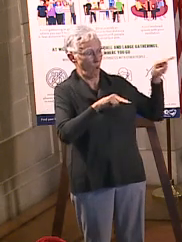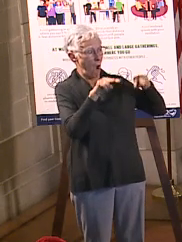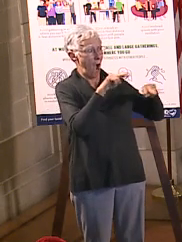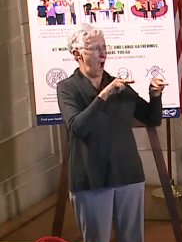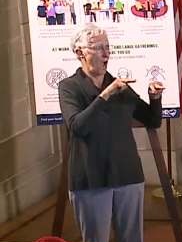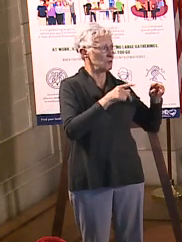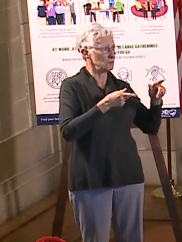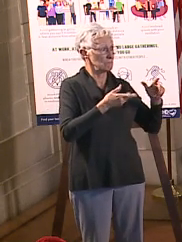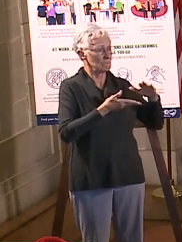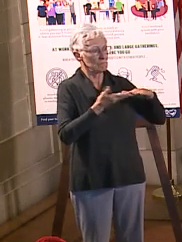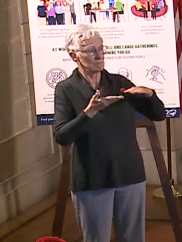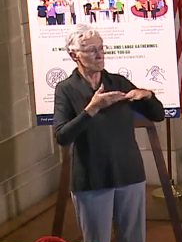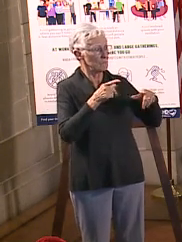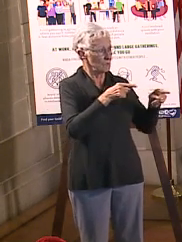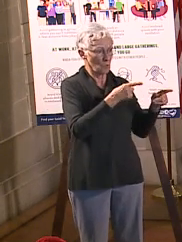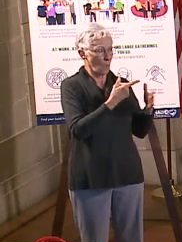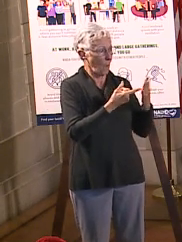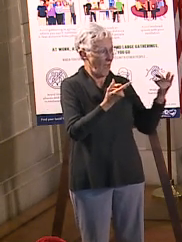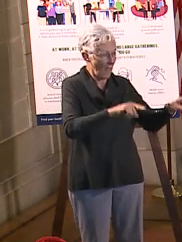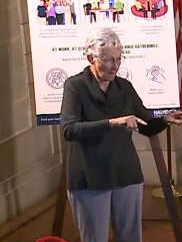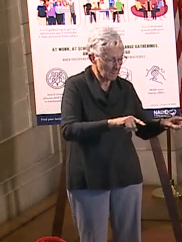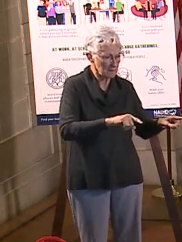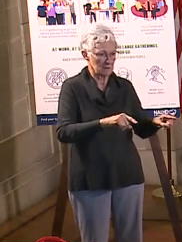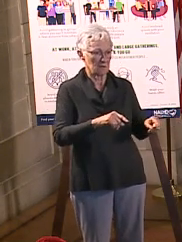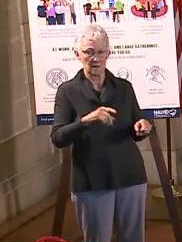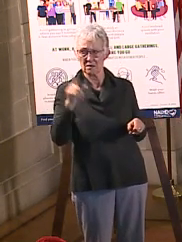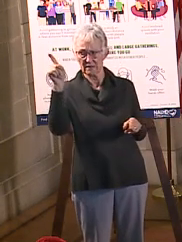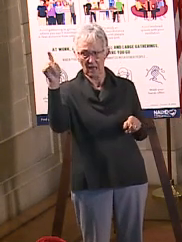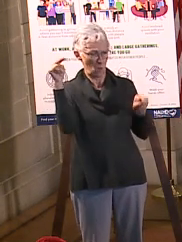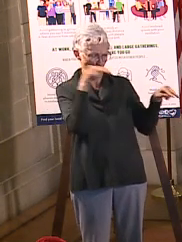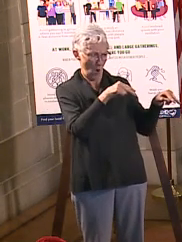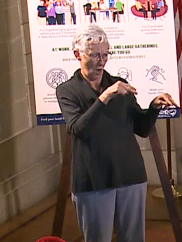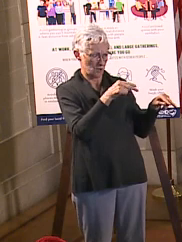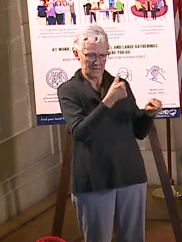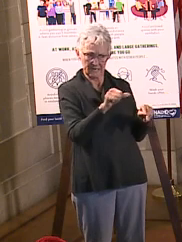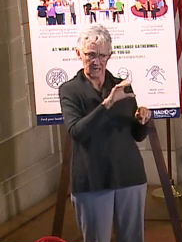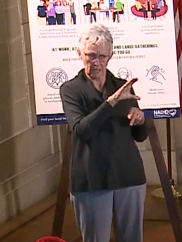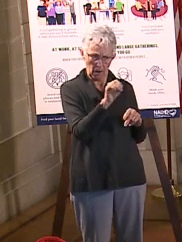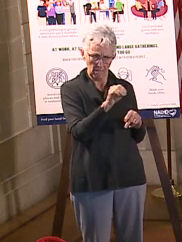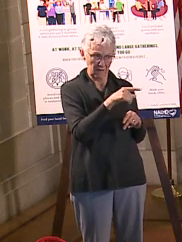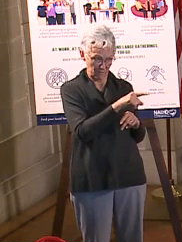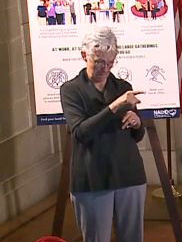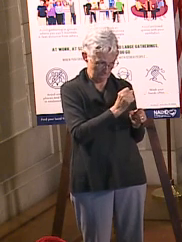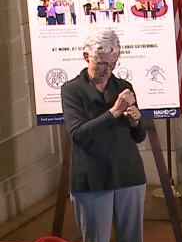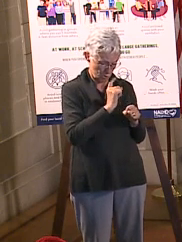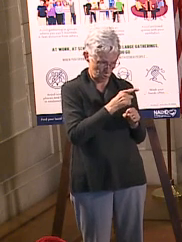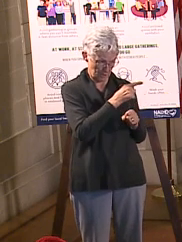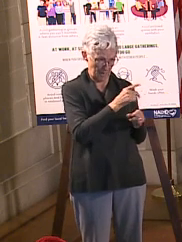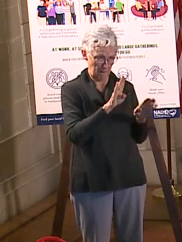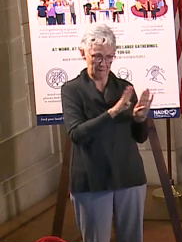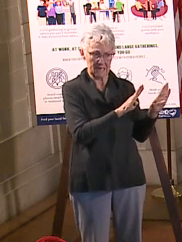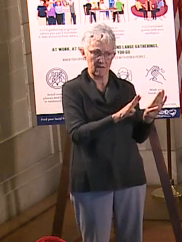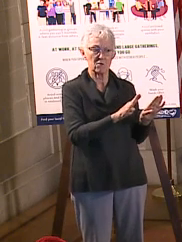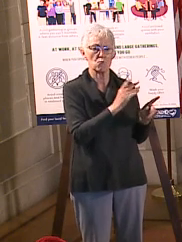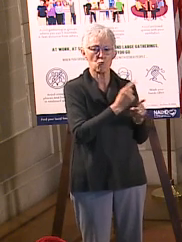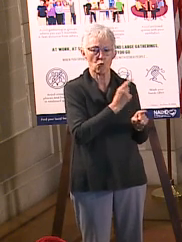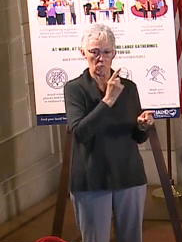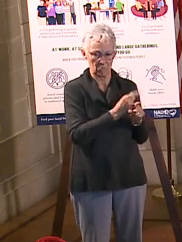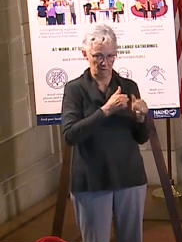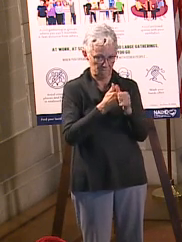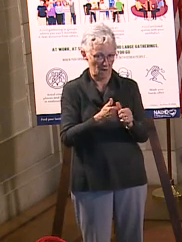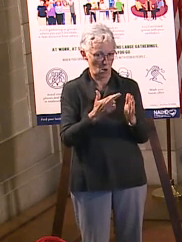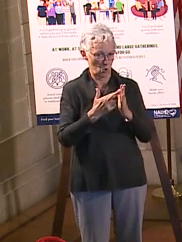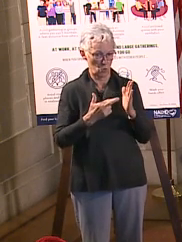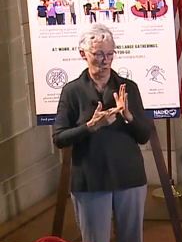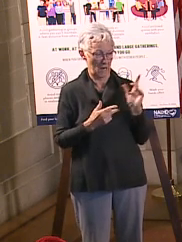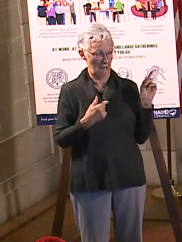whether or not, in any given company, the officers are behaving appropriately when they buy or sell stock. So I'm going to leave it